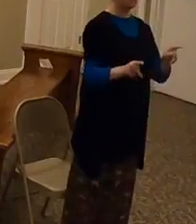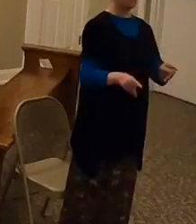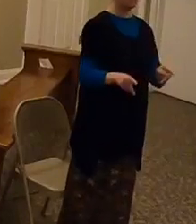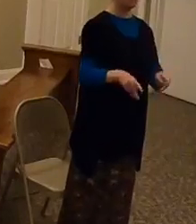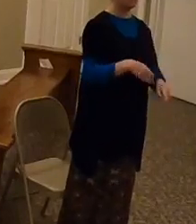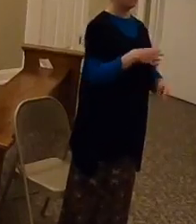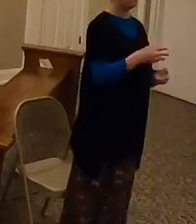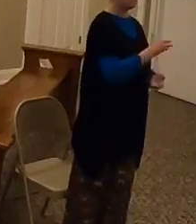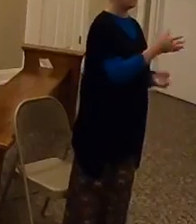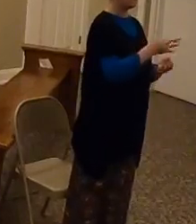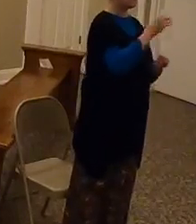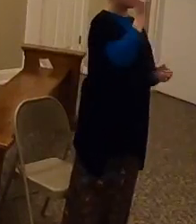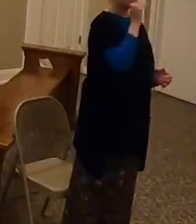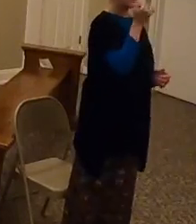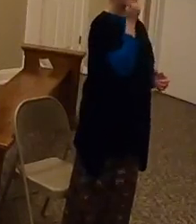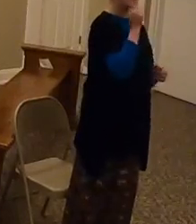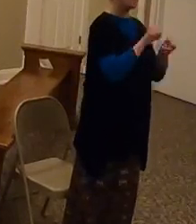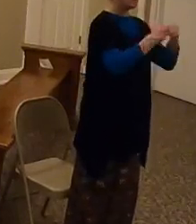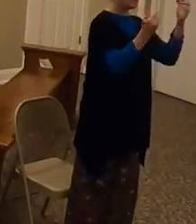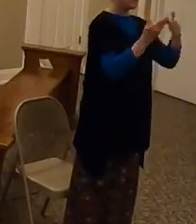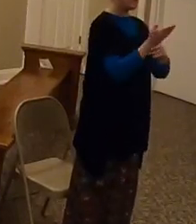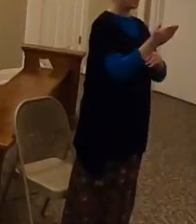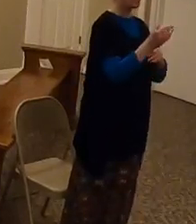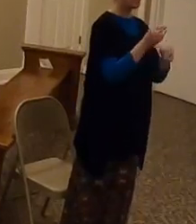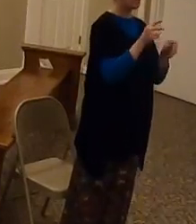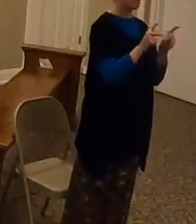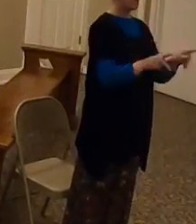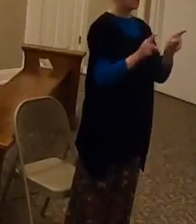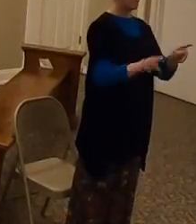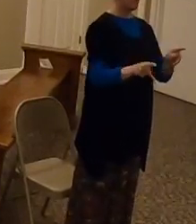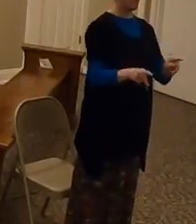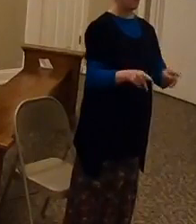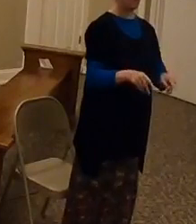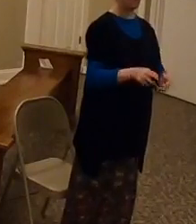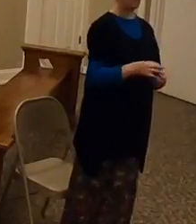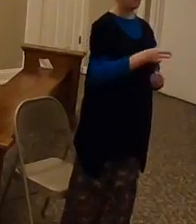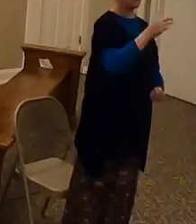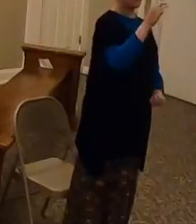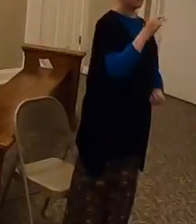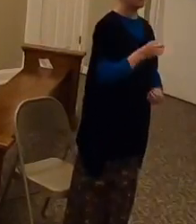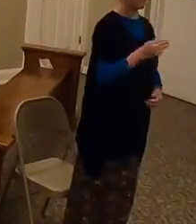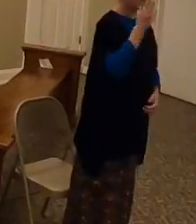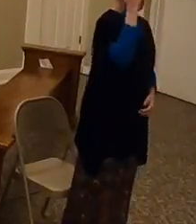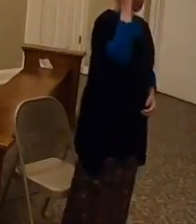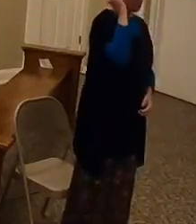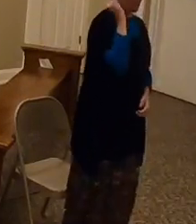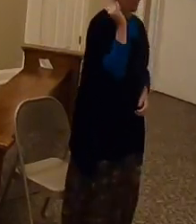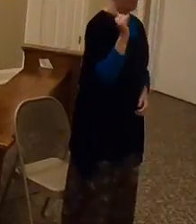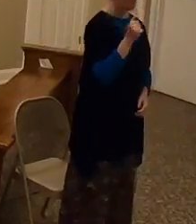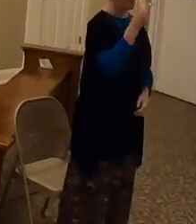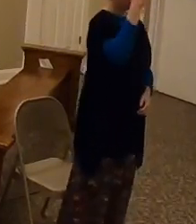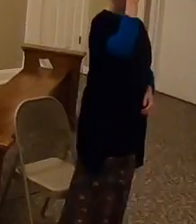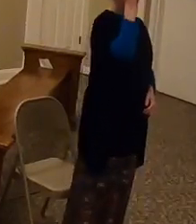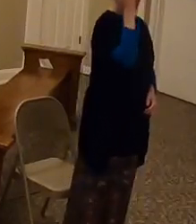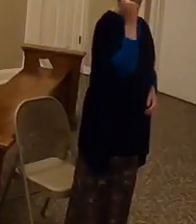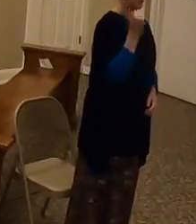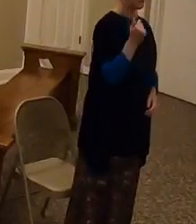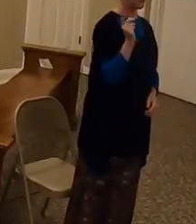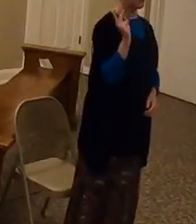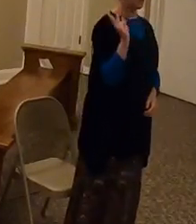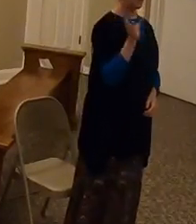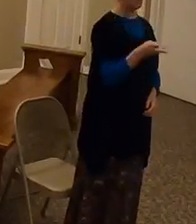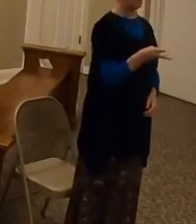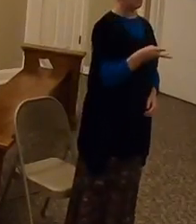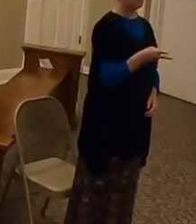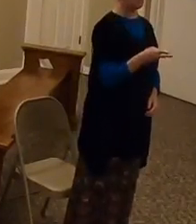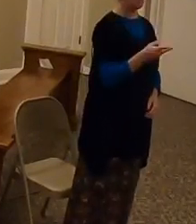ourselves. Our spirit is wrong. We've got to break through and repair our spirit. Amen. Why do we have to do that? Because we've